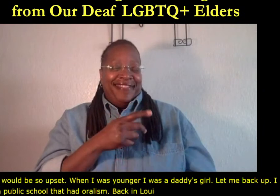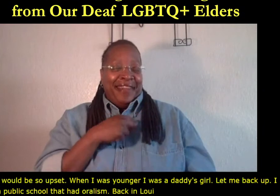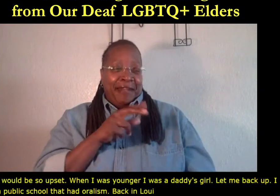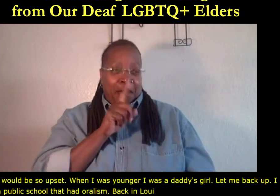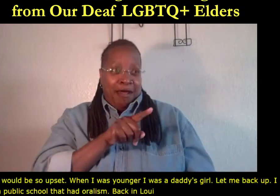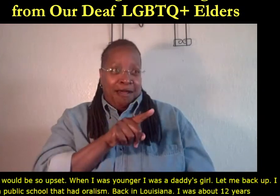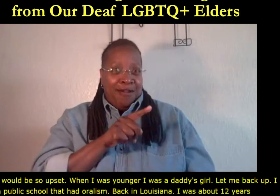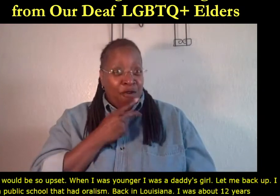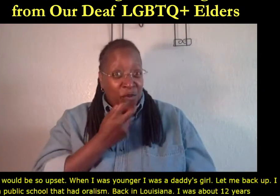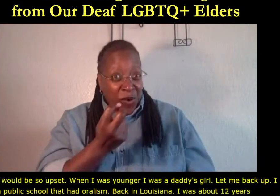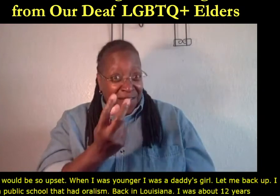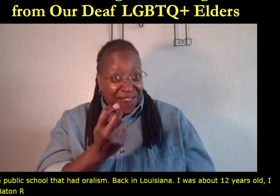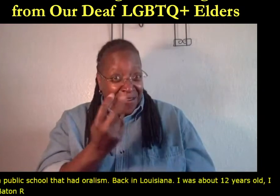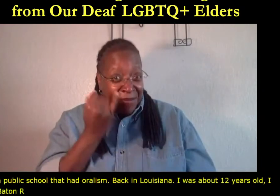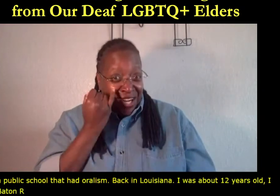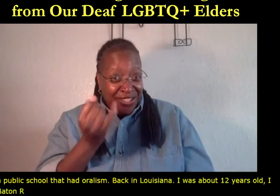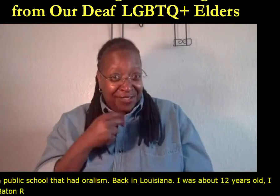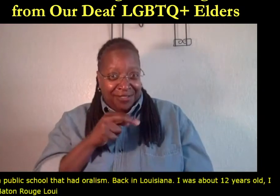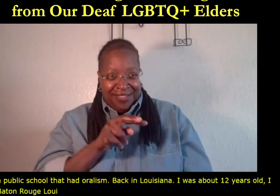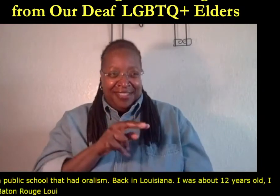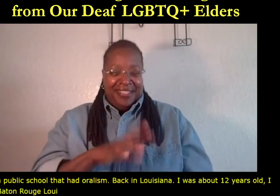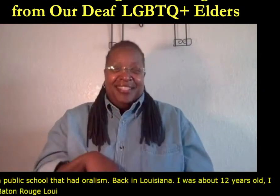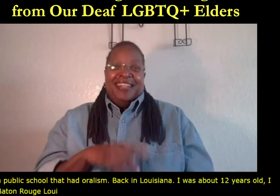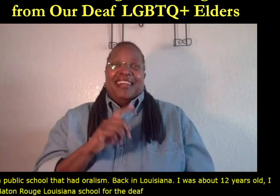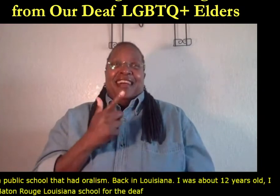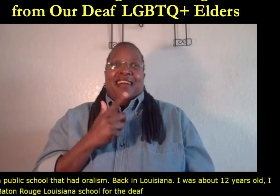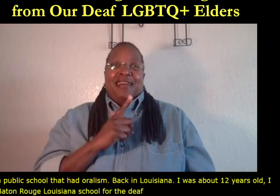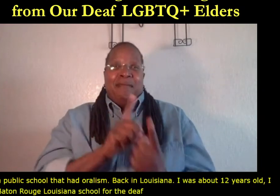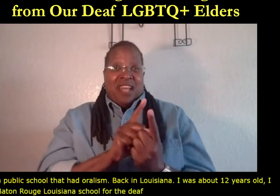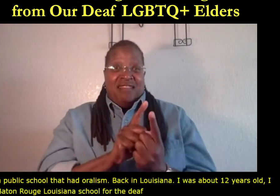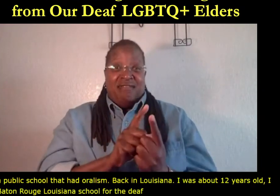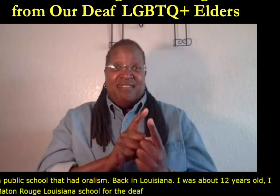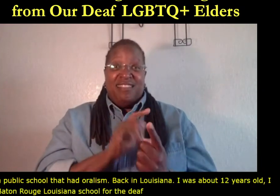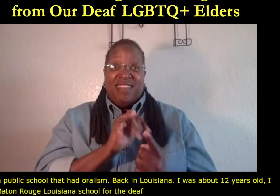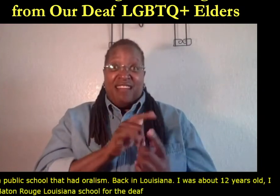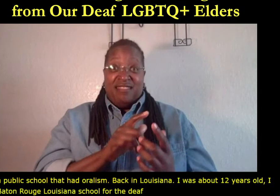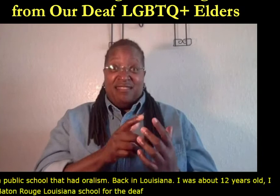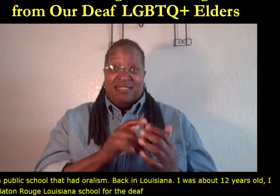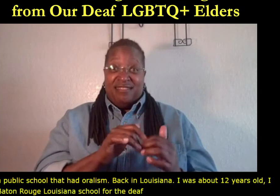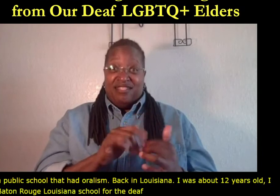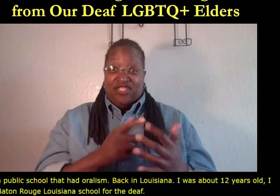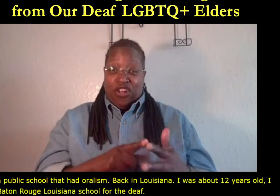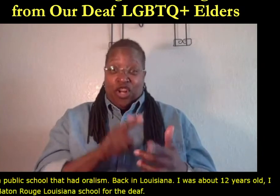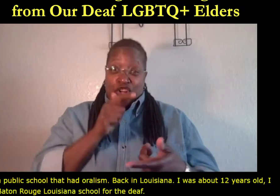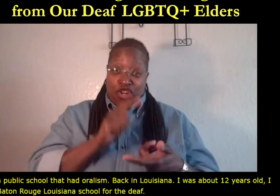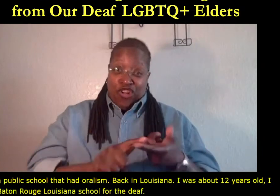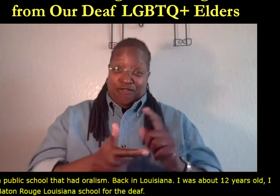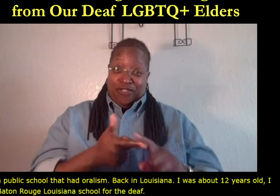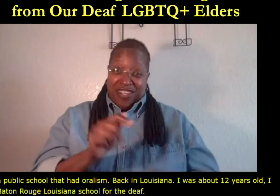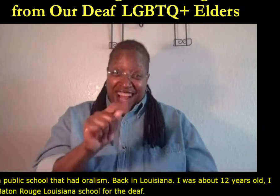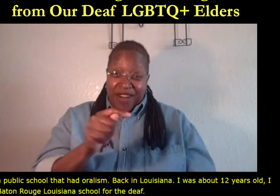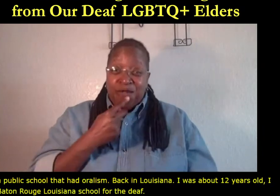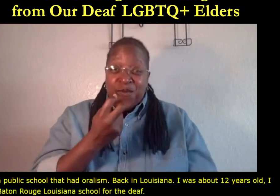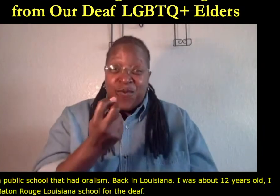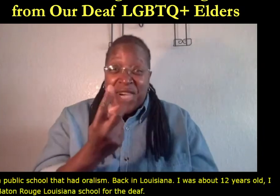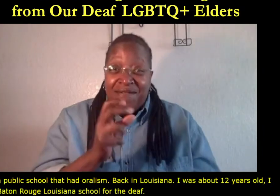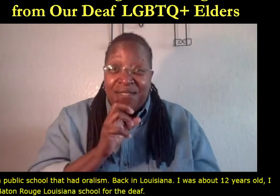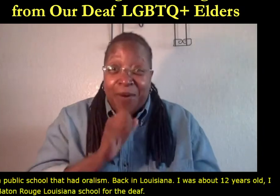one girl there i have to tell you i was 12 years old imagine i met that girl and we were